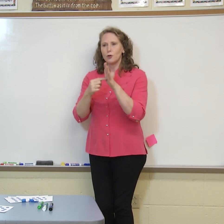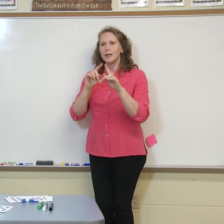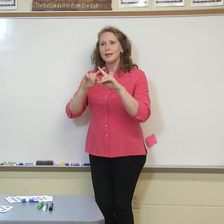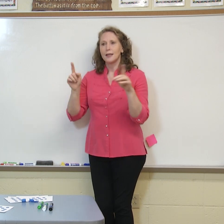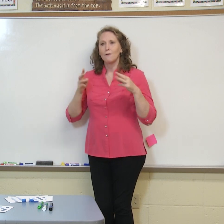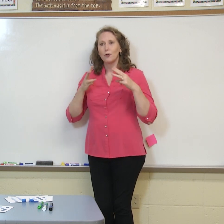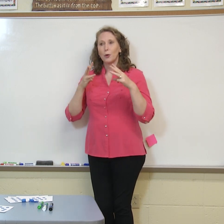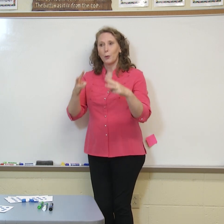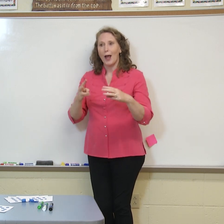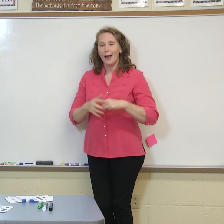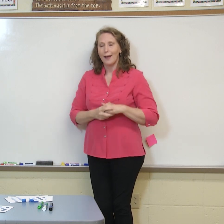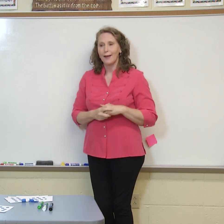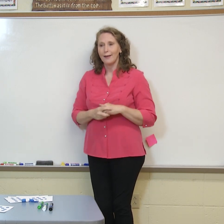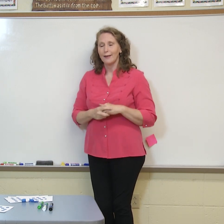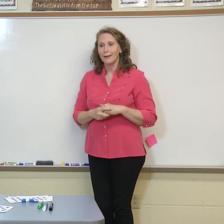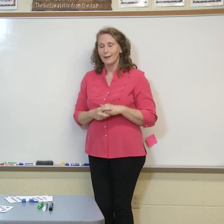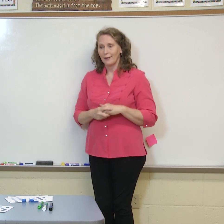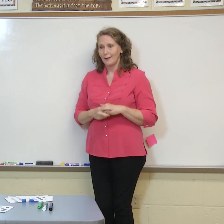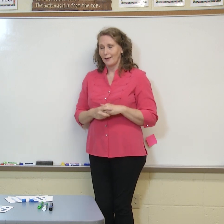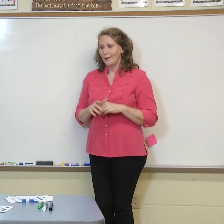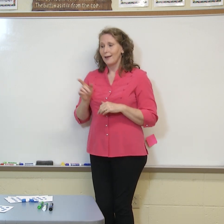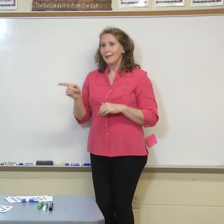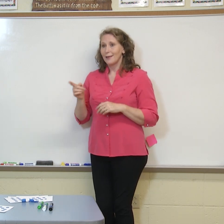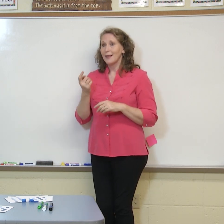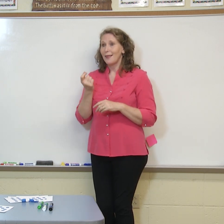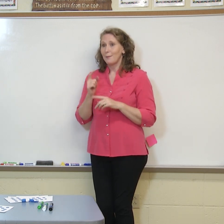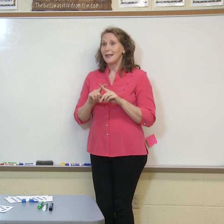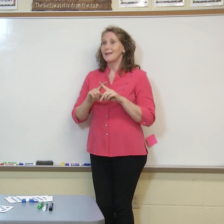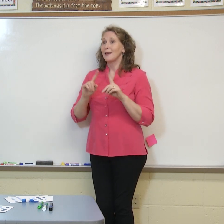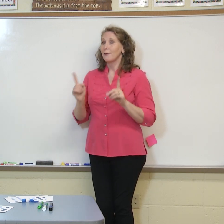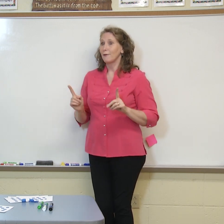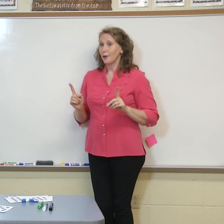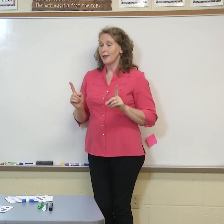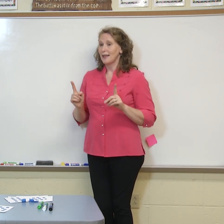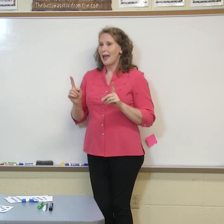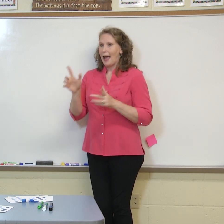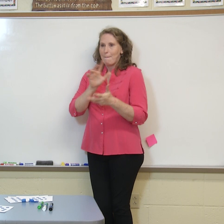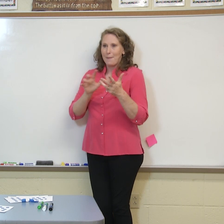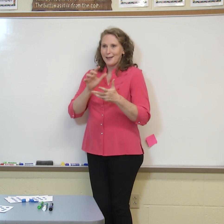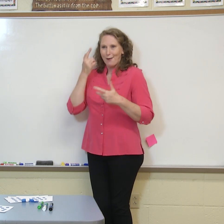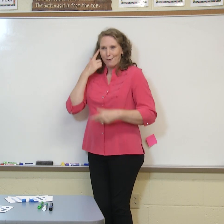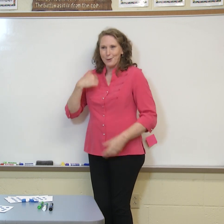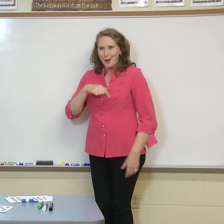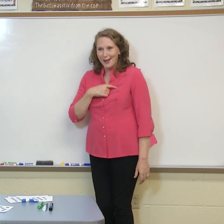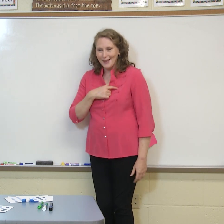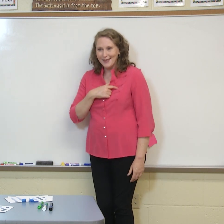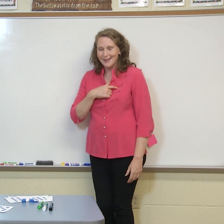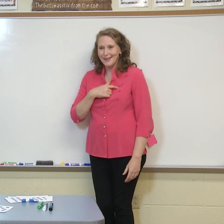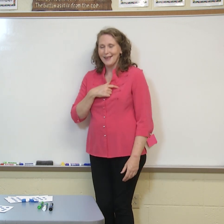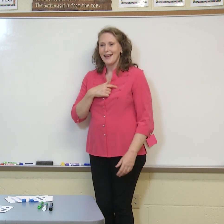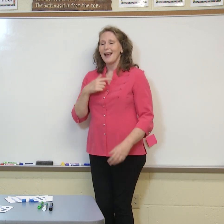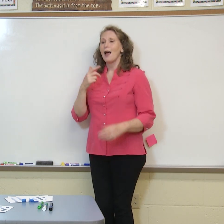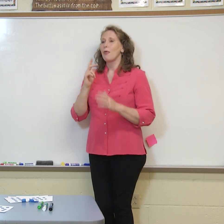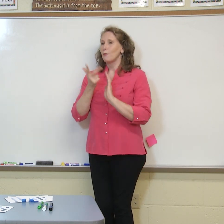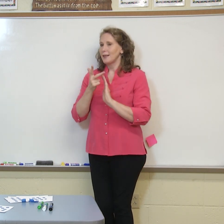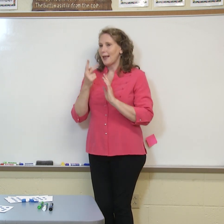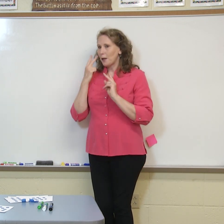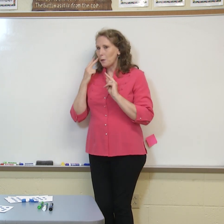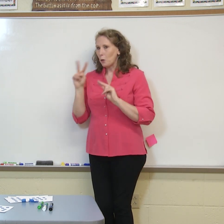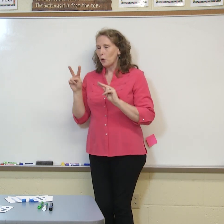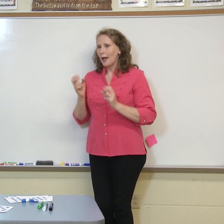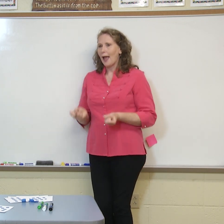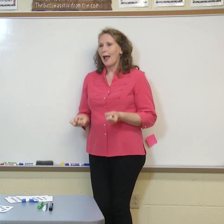dot arrangement. So this one's a little different. I mixed it up on us. Here's your 3-second